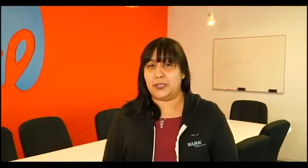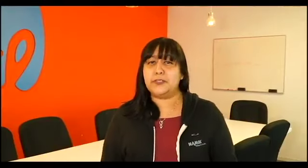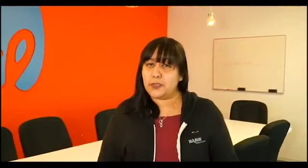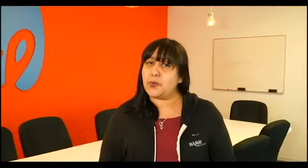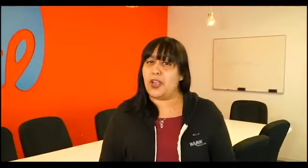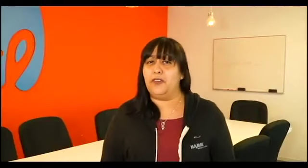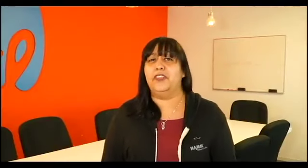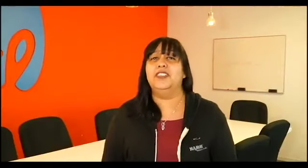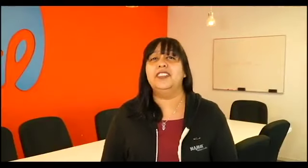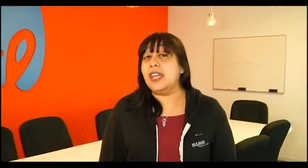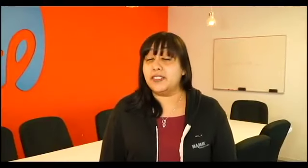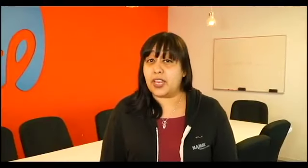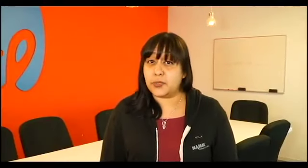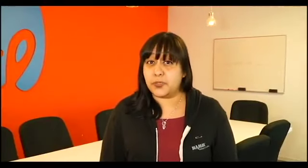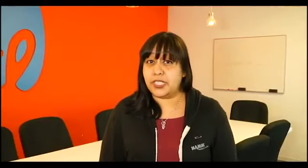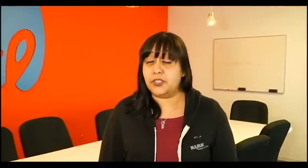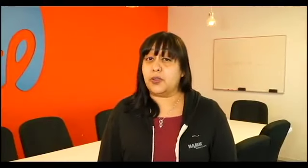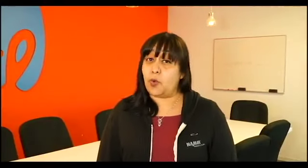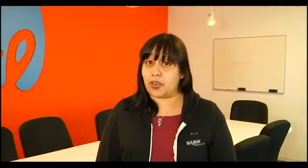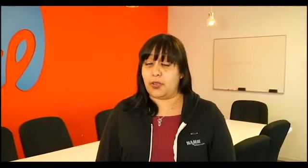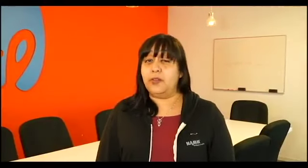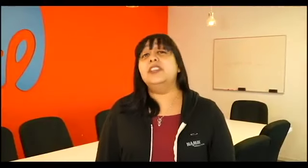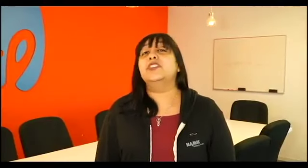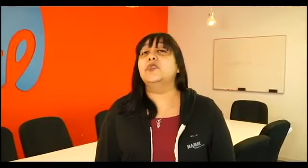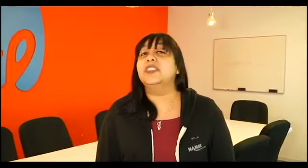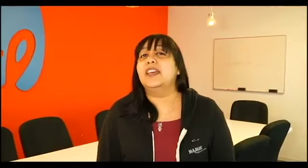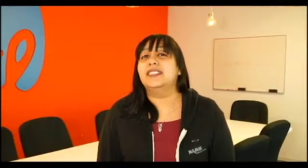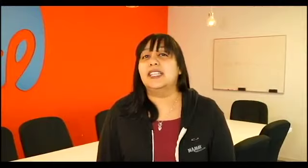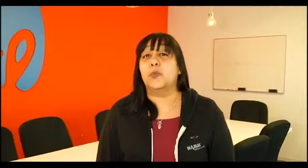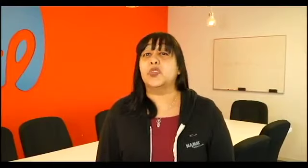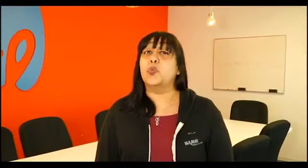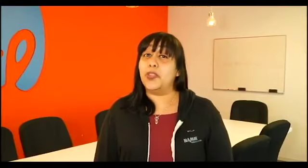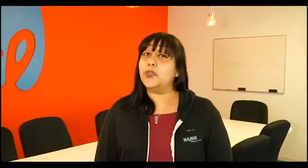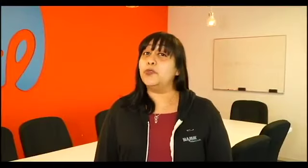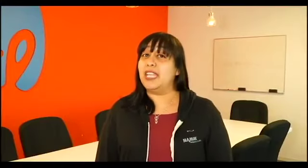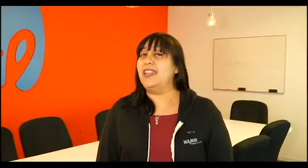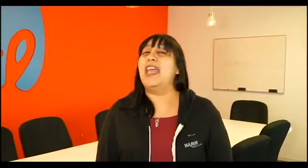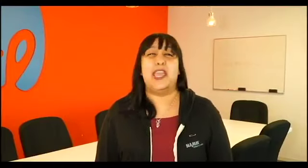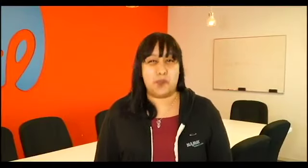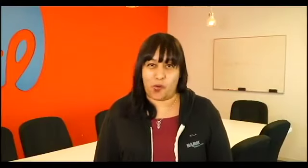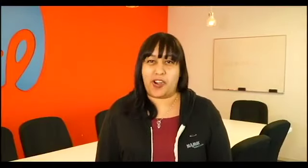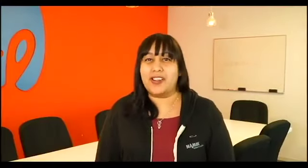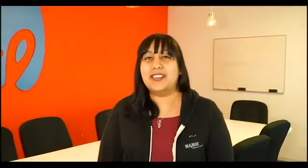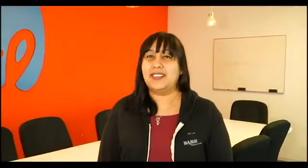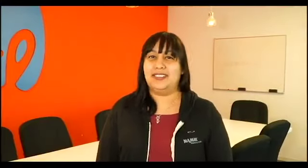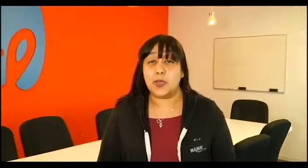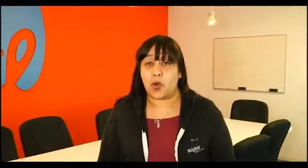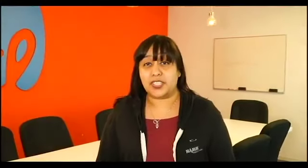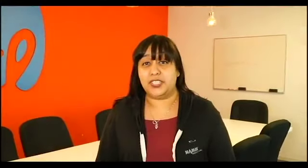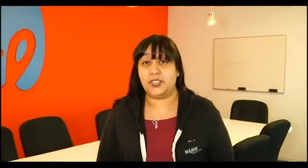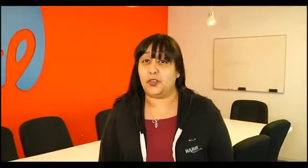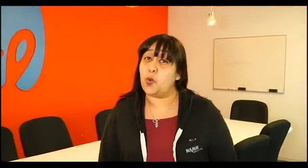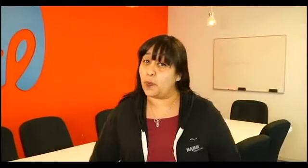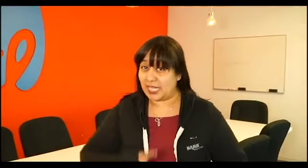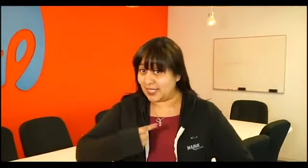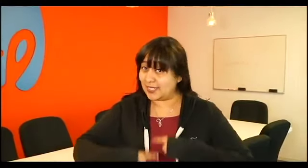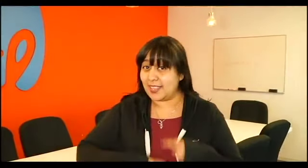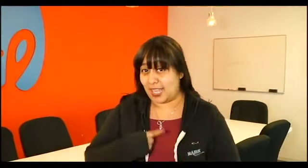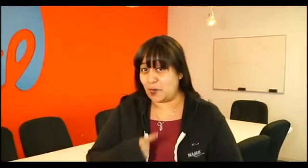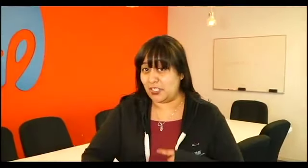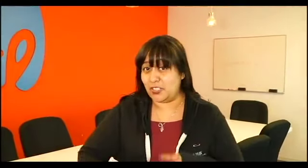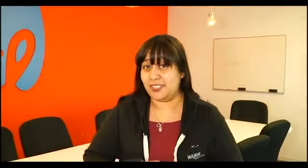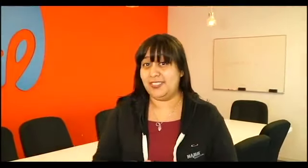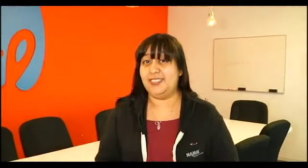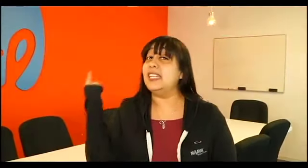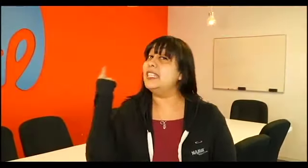find this video super helpful, as our expert teacher Eduardo shows us how to sign numbers 1 through 10 and more. Keep watching to learn more basic